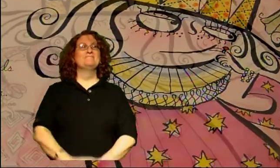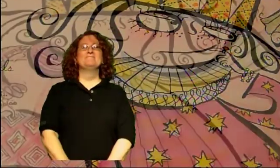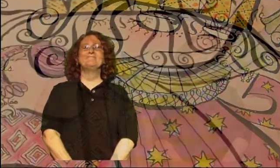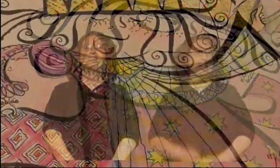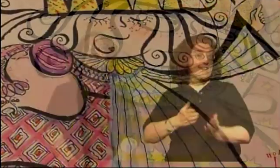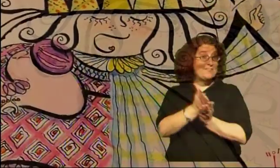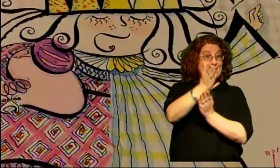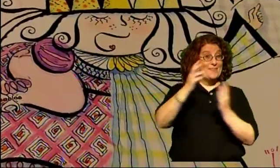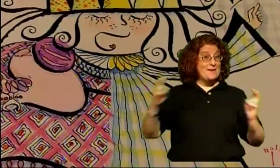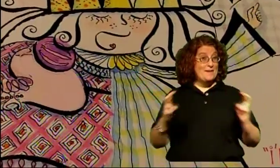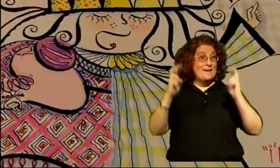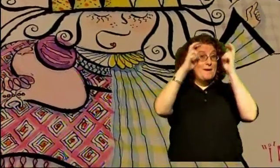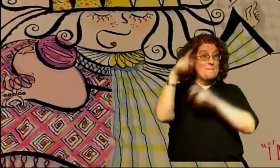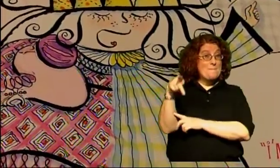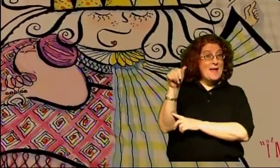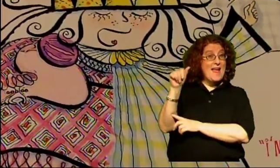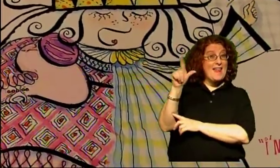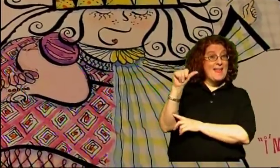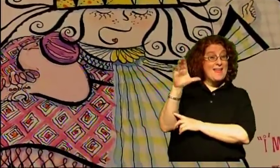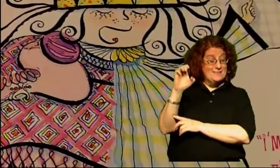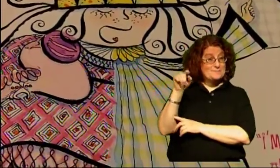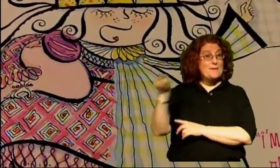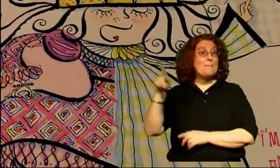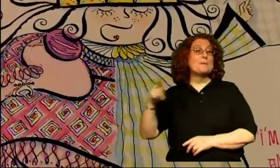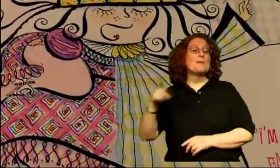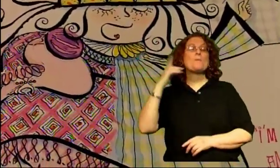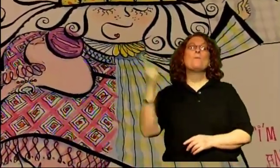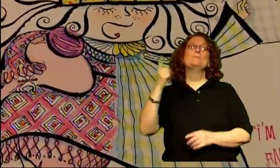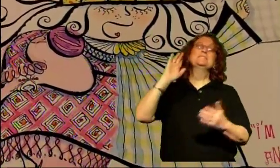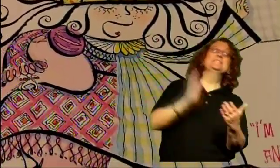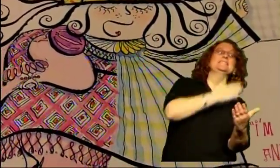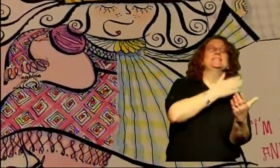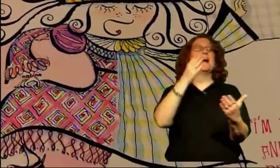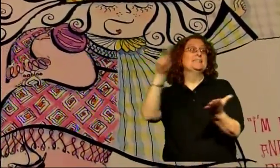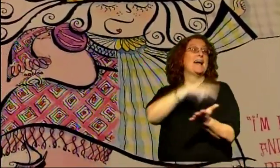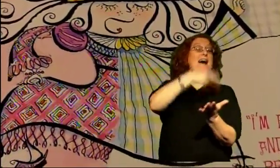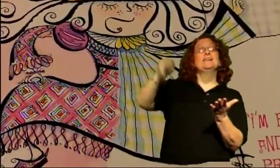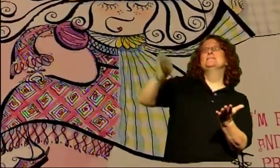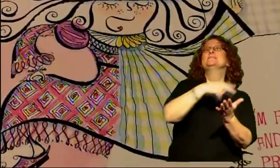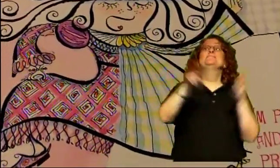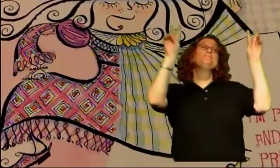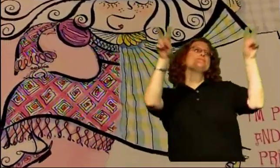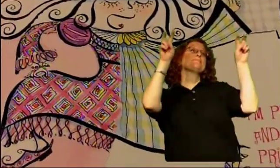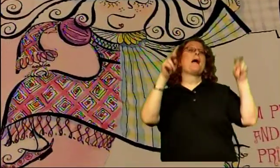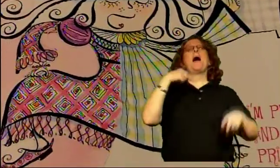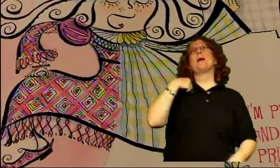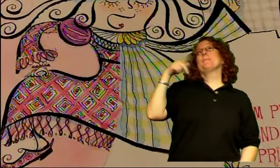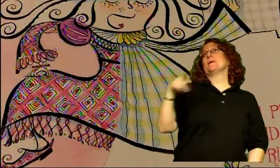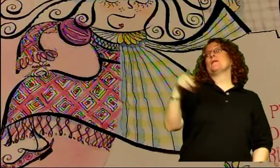"I'm Penelope, and I am a princess," she cheered as she pranced through the palace.